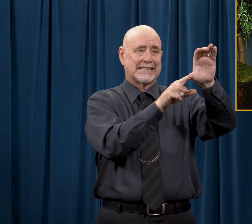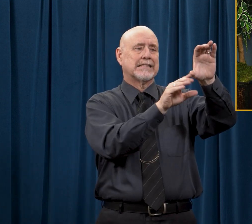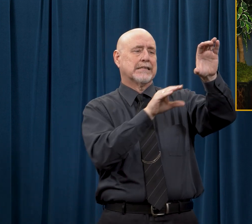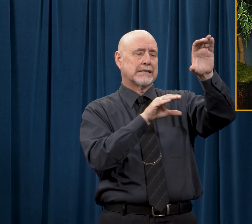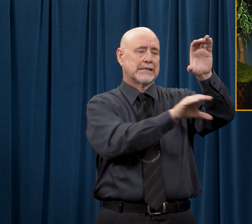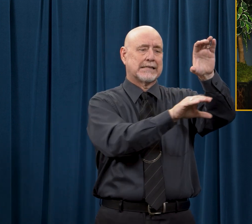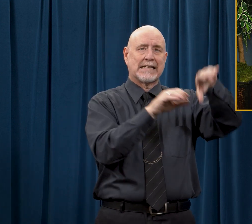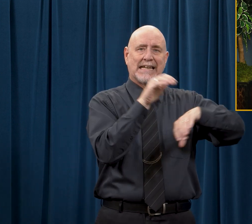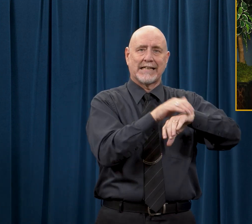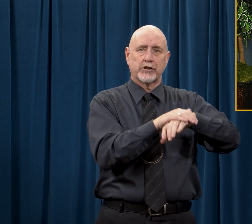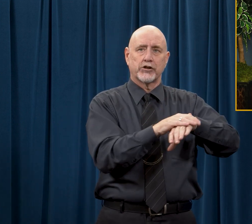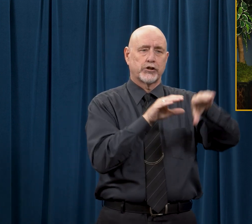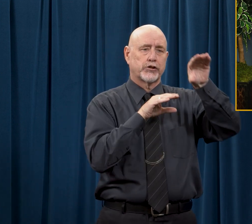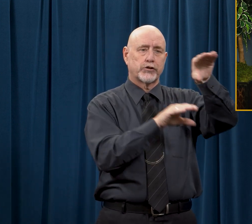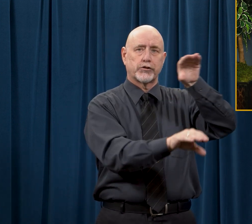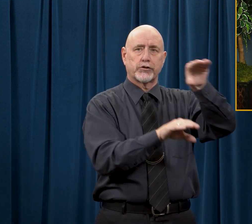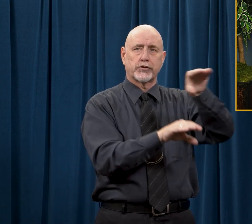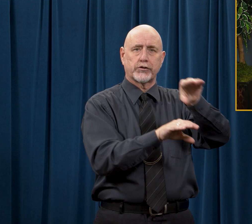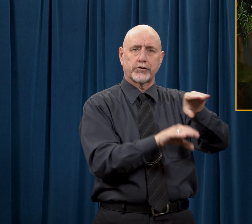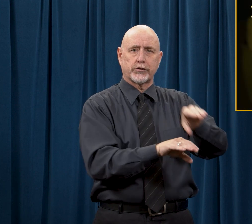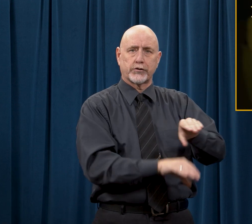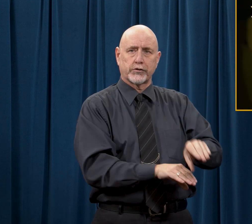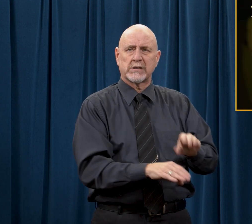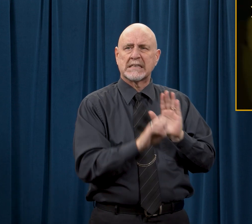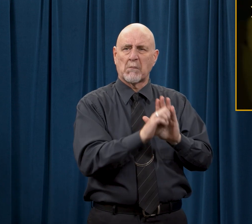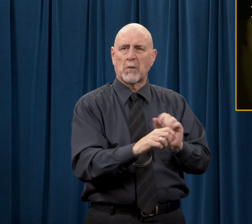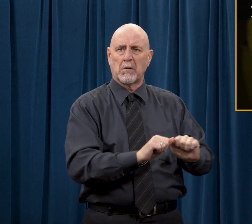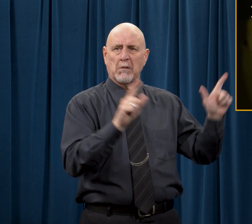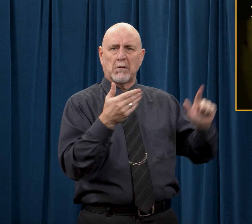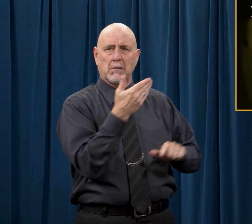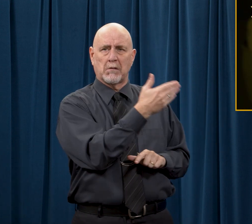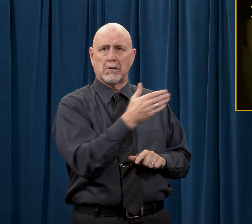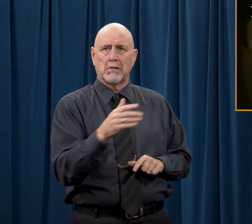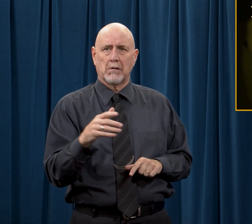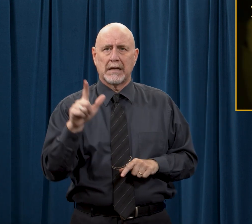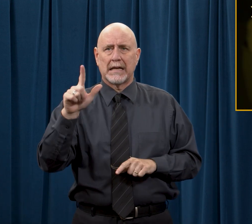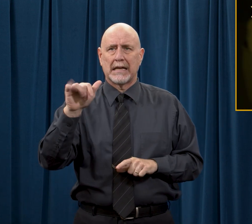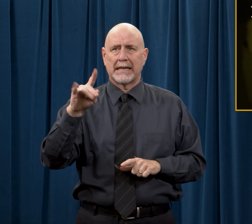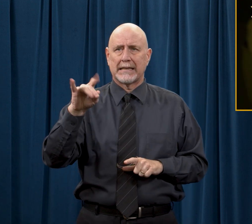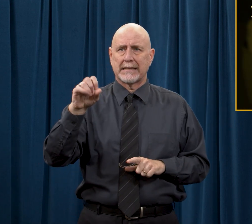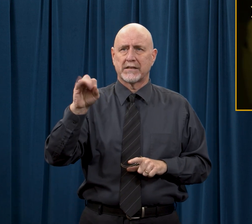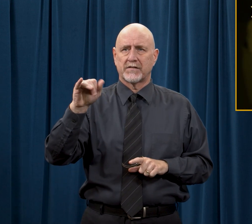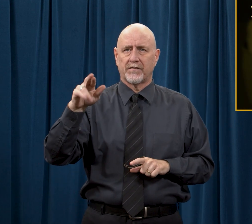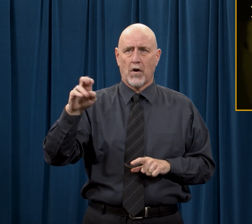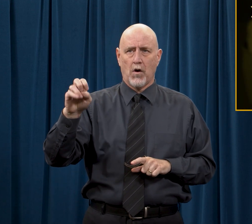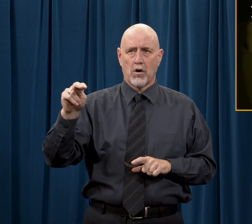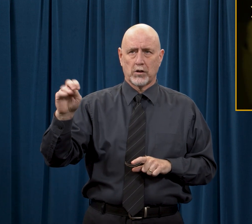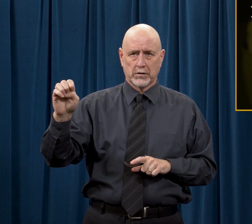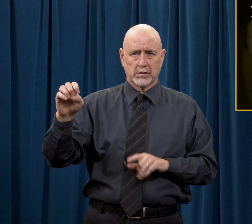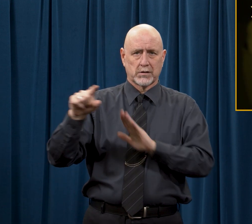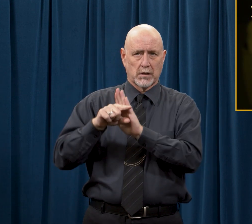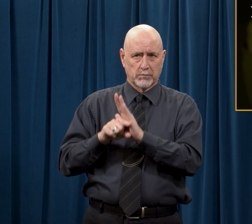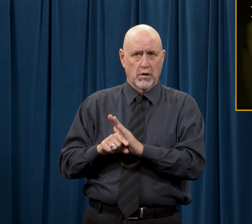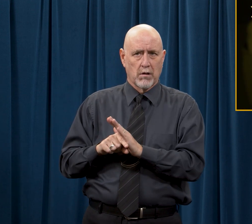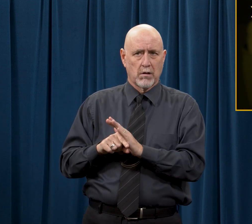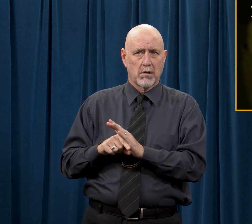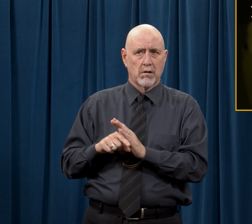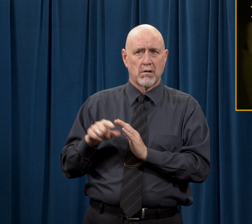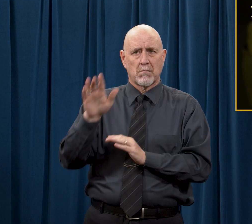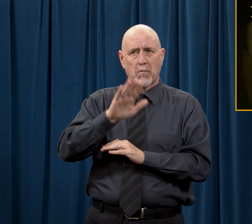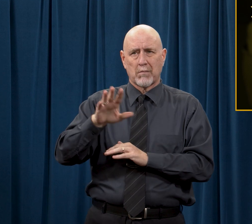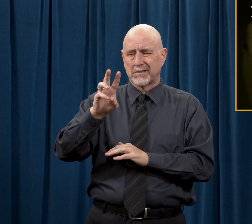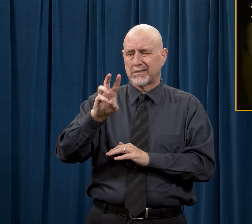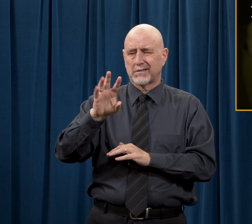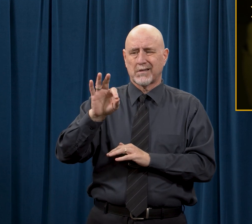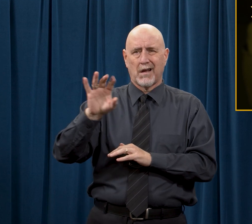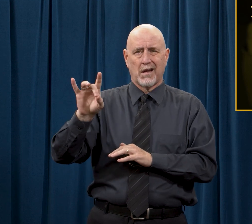written between the lines. Here is an example of one of the LINDISFARNE Gospels, a Latin manuscript that